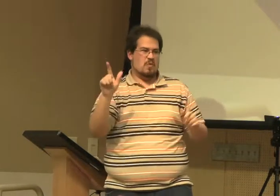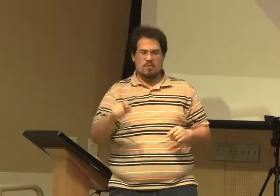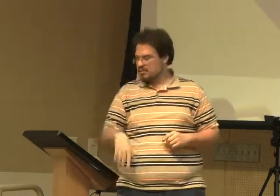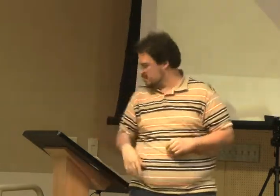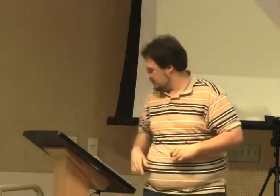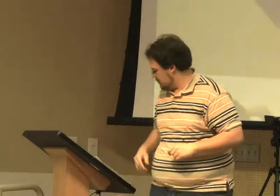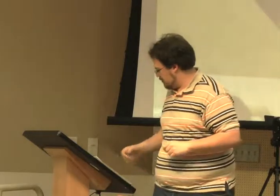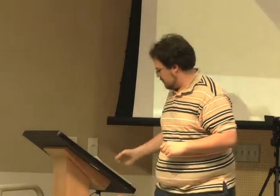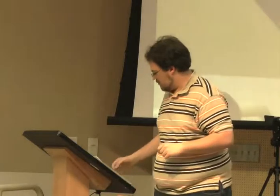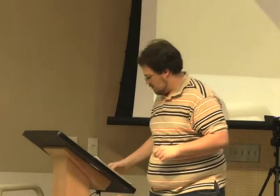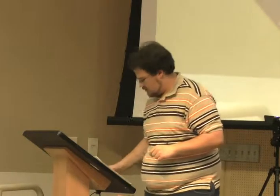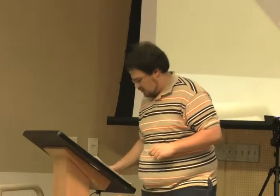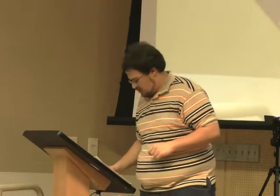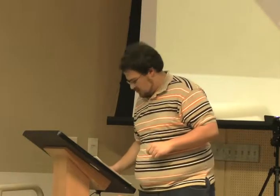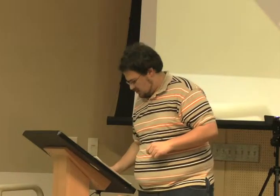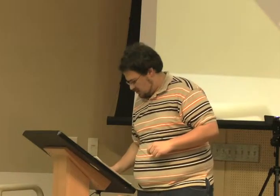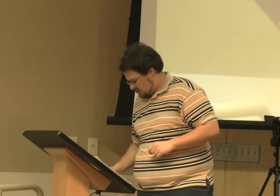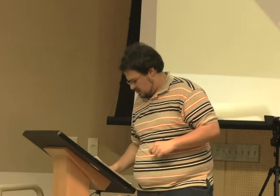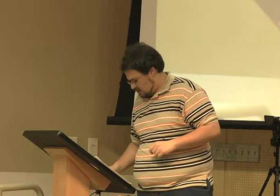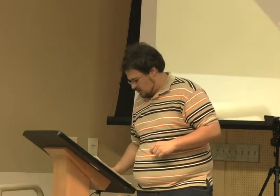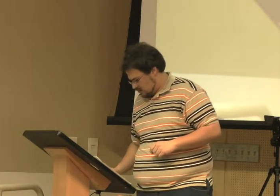story, please make sure that you respect them.